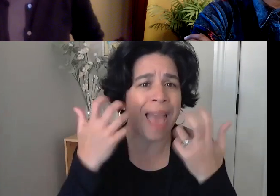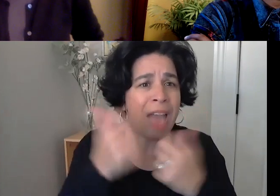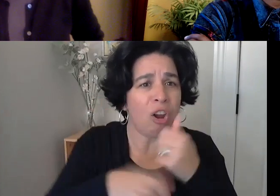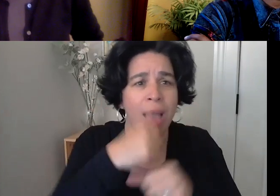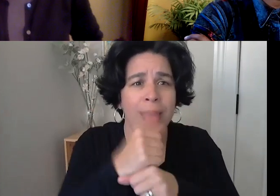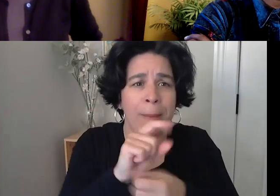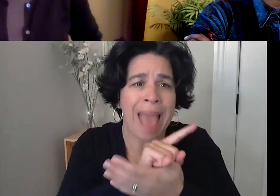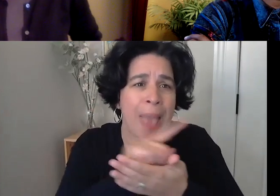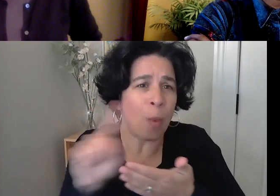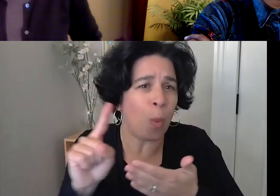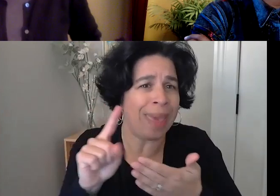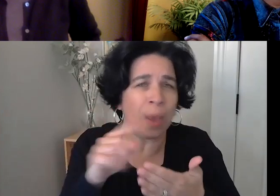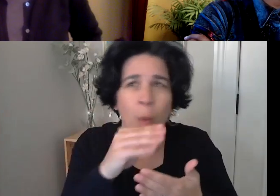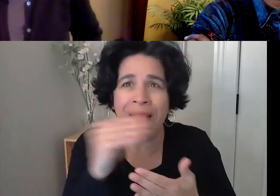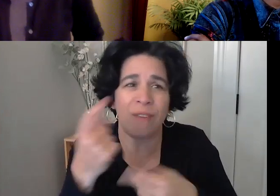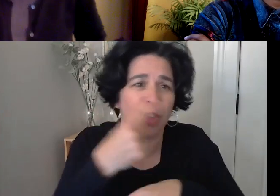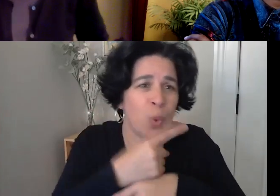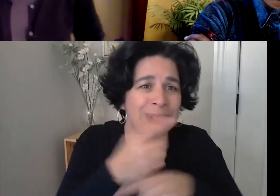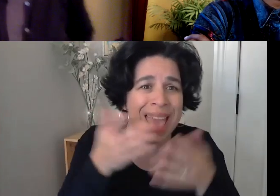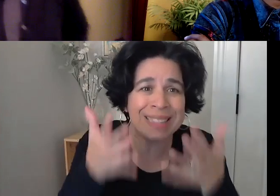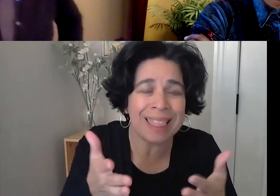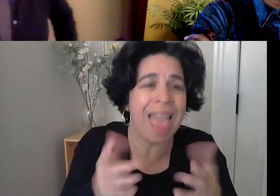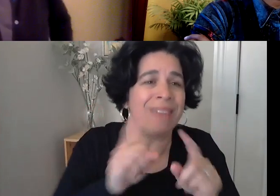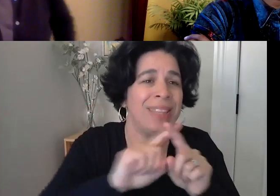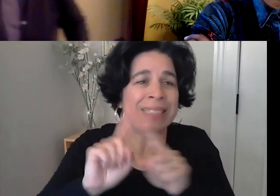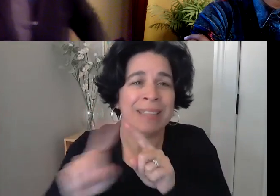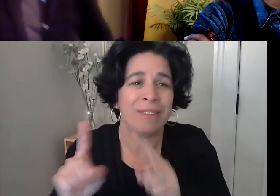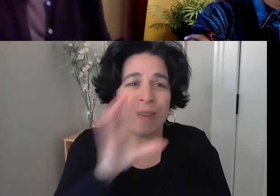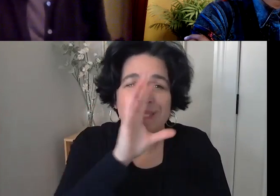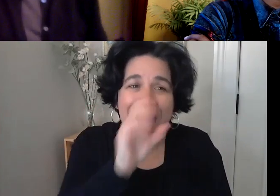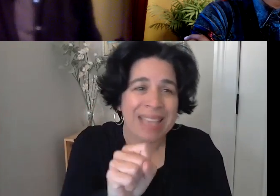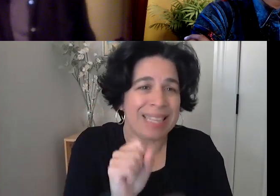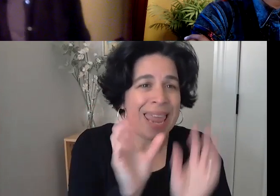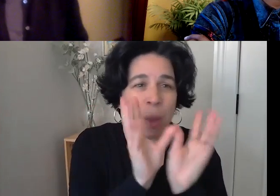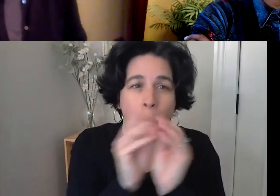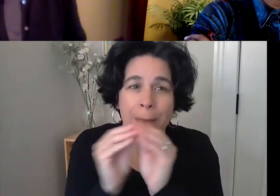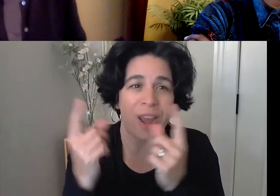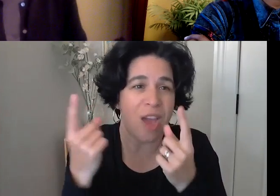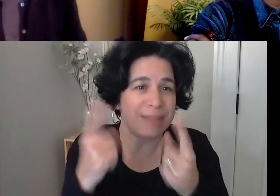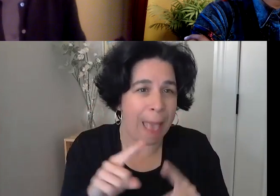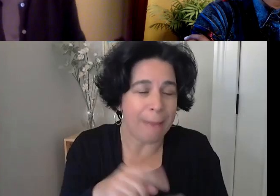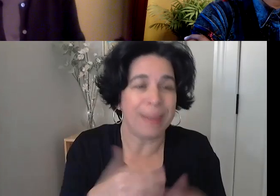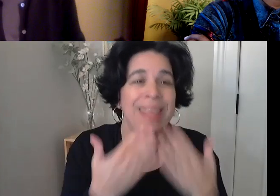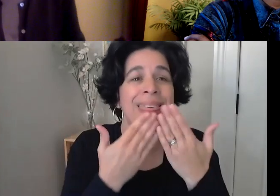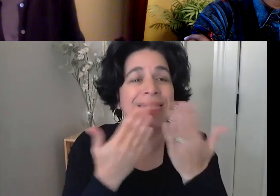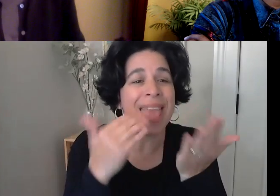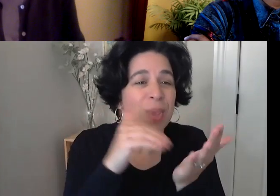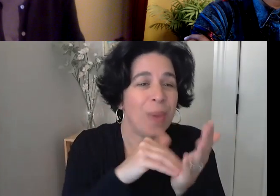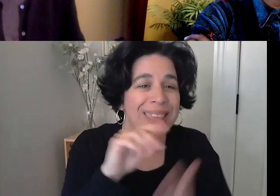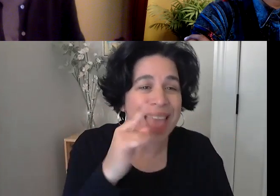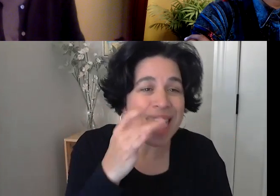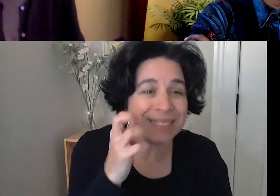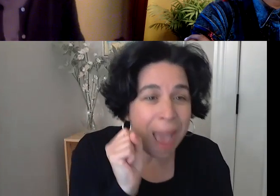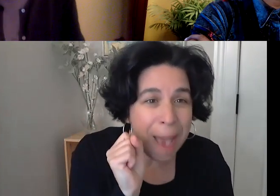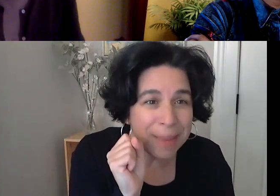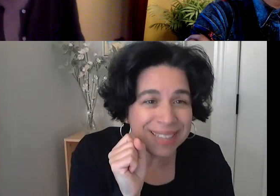I've really enjoyed this presentation. I've enjoyed Tiger Alumni Week. There's only a few sessions left. Everything has been so